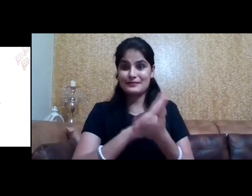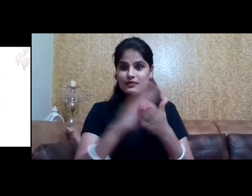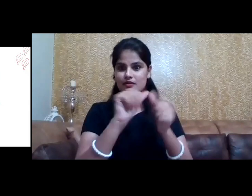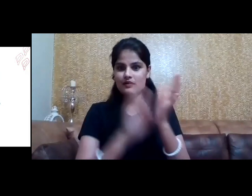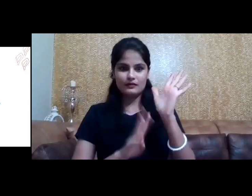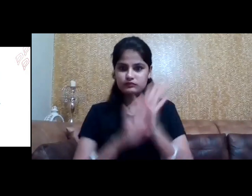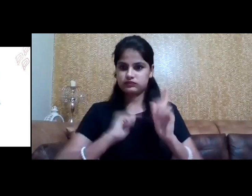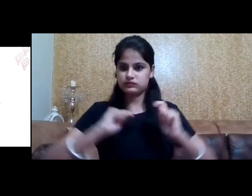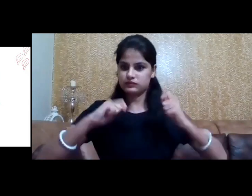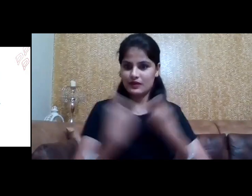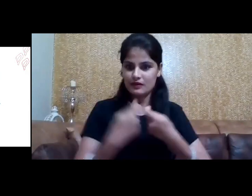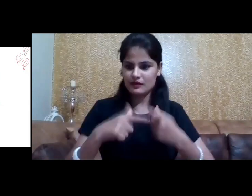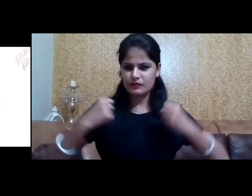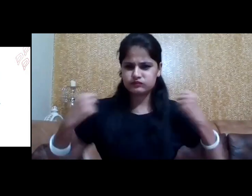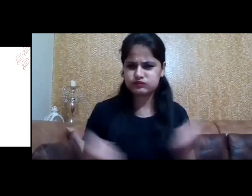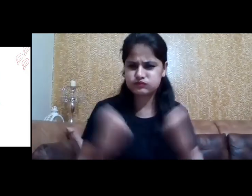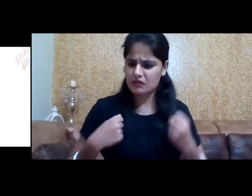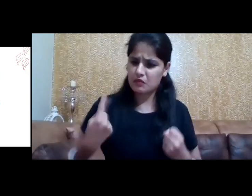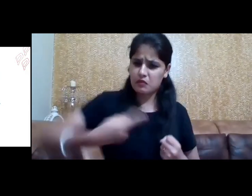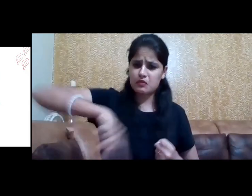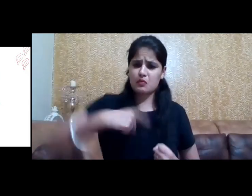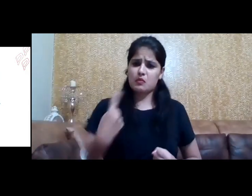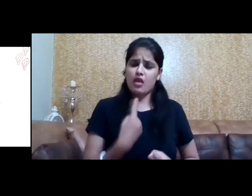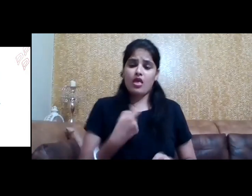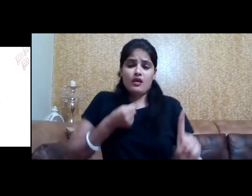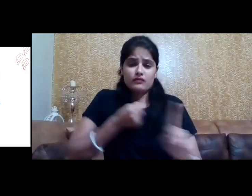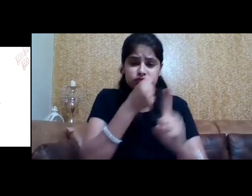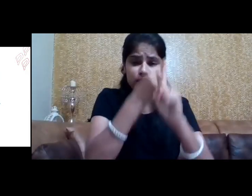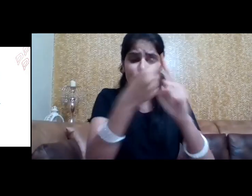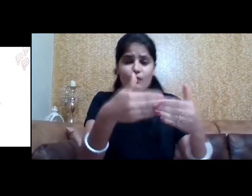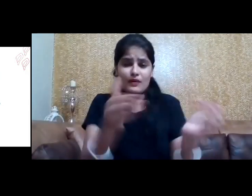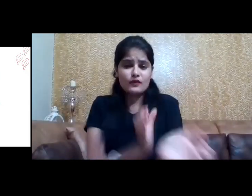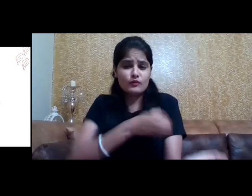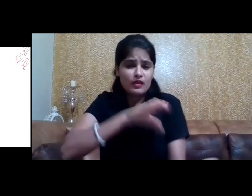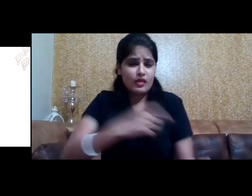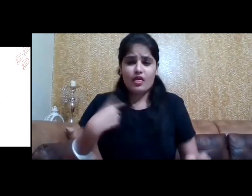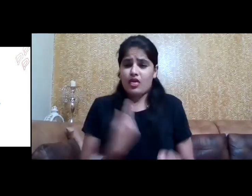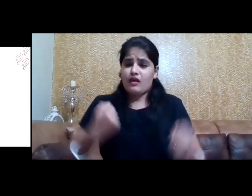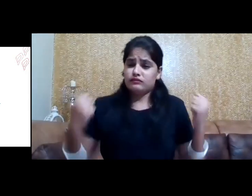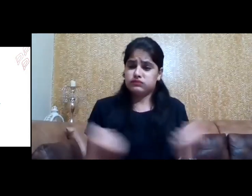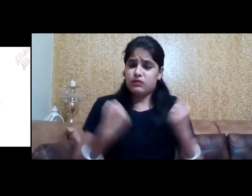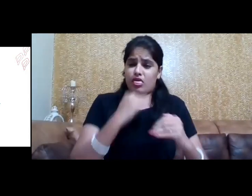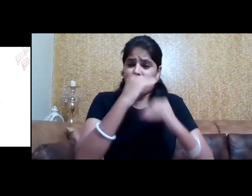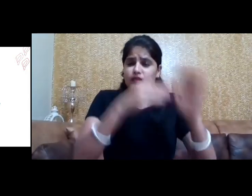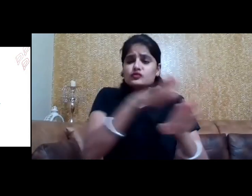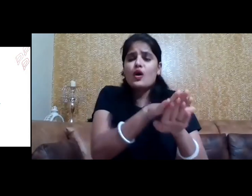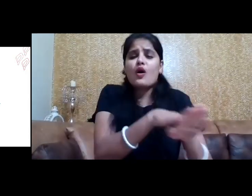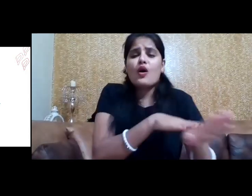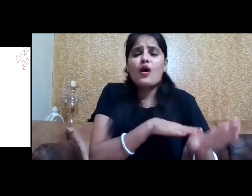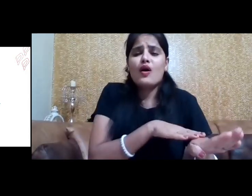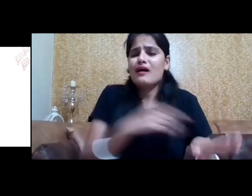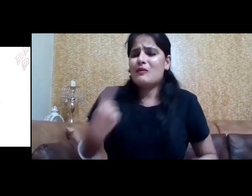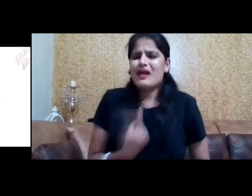partners, there is a reason. Like, we are here a million team, we're working, and that's it. We're just one team. We're working on